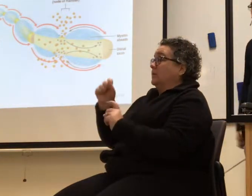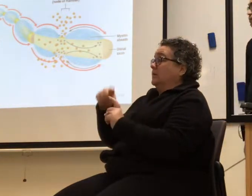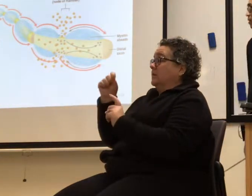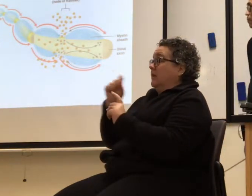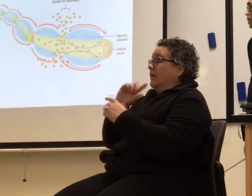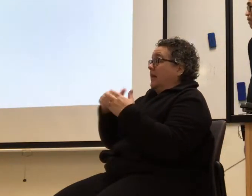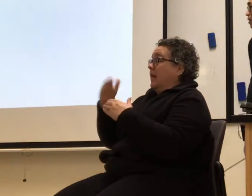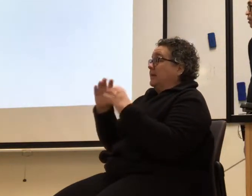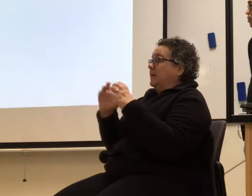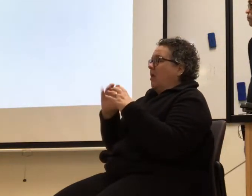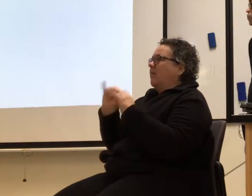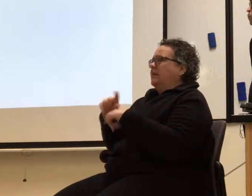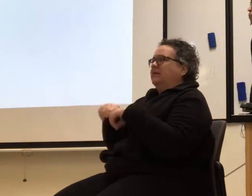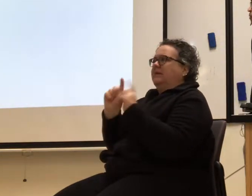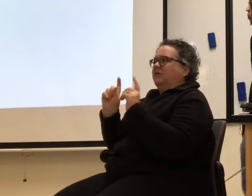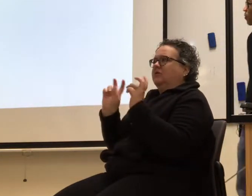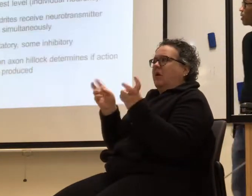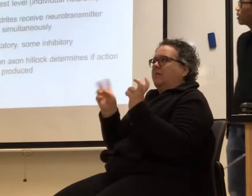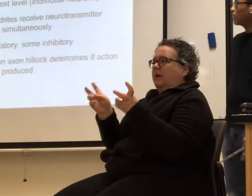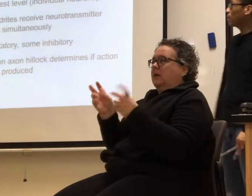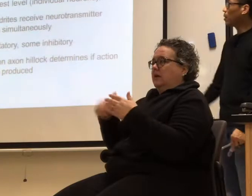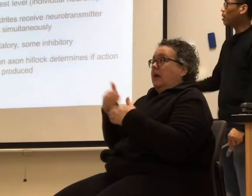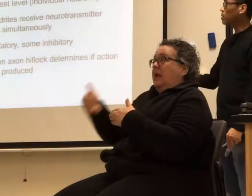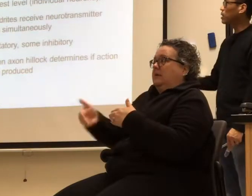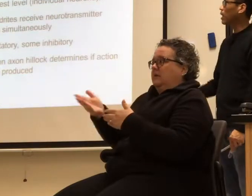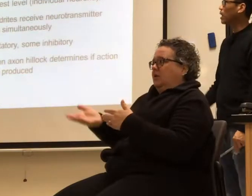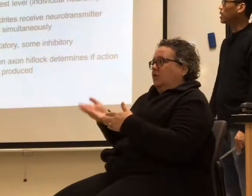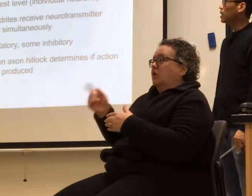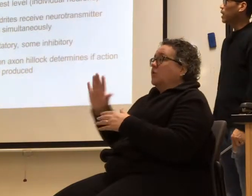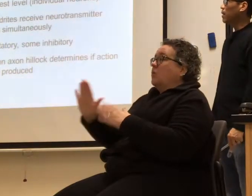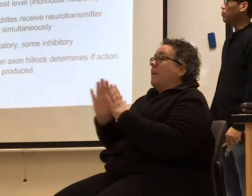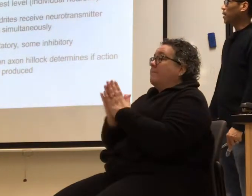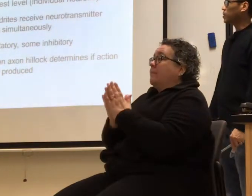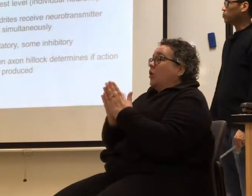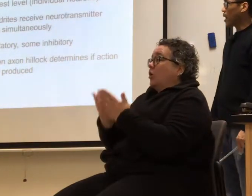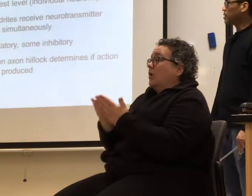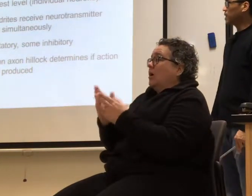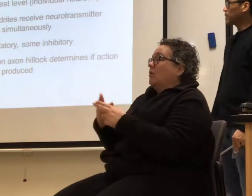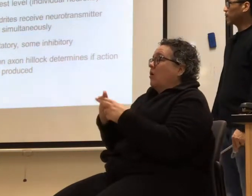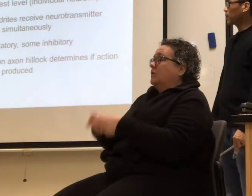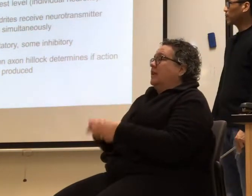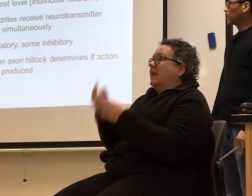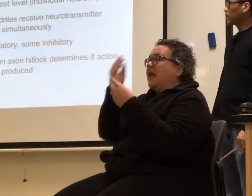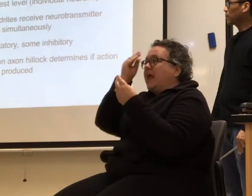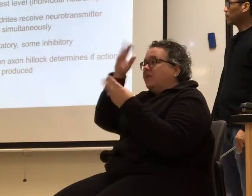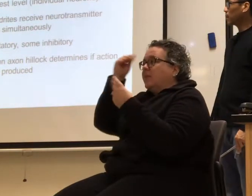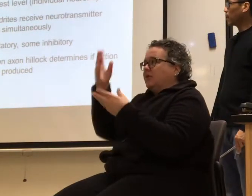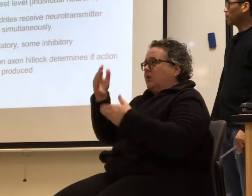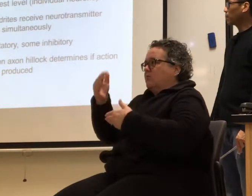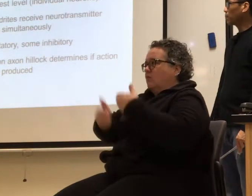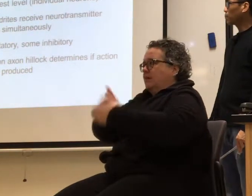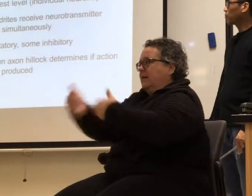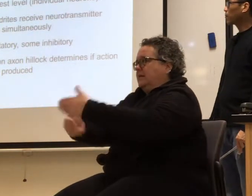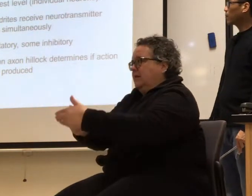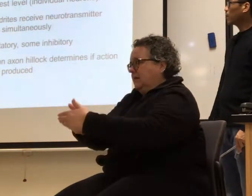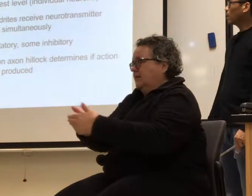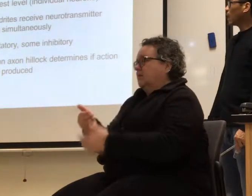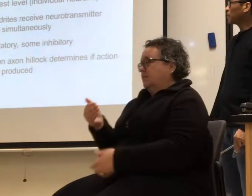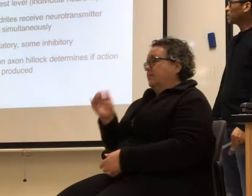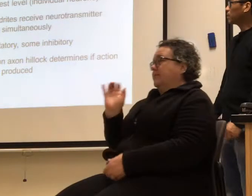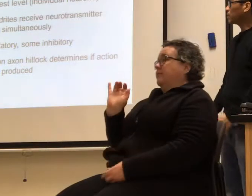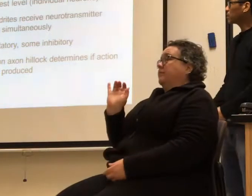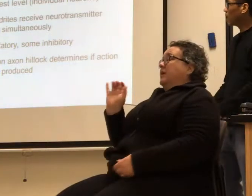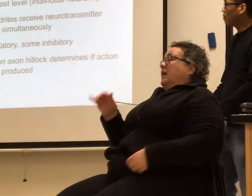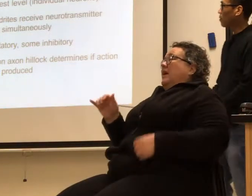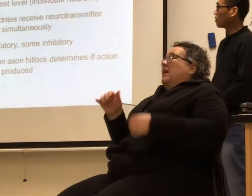is another topic here. The book calls it information processing. Okay.